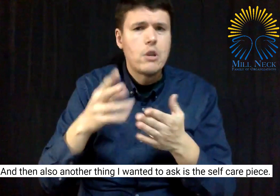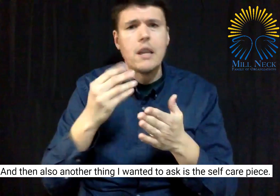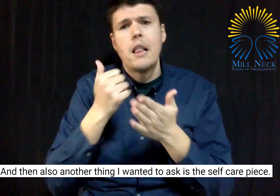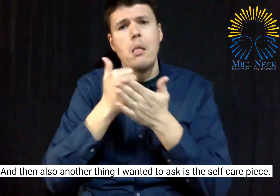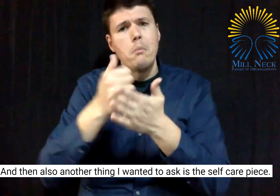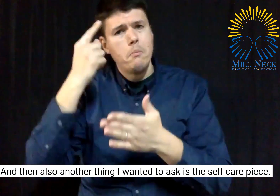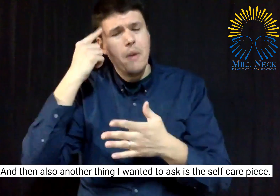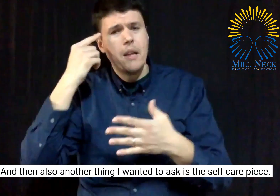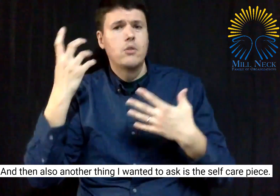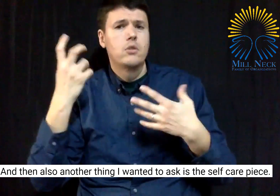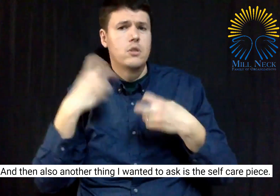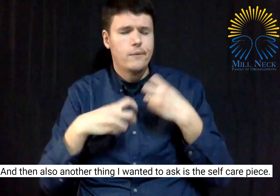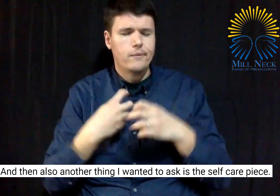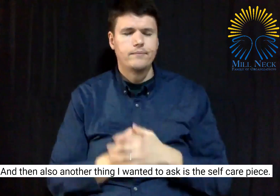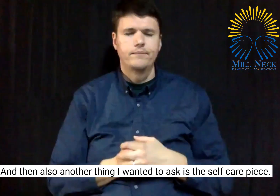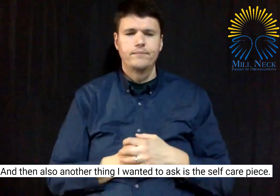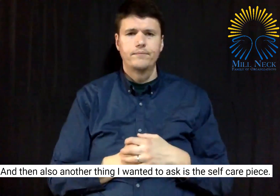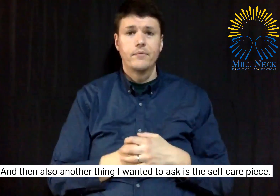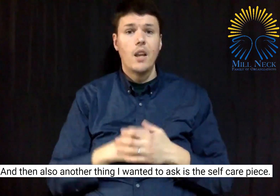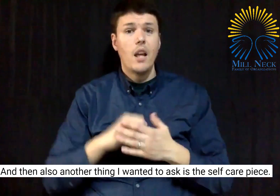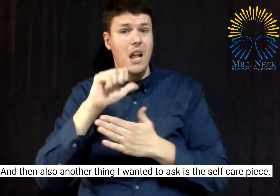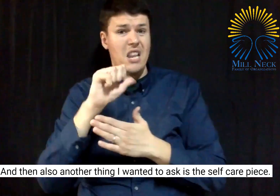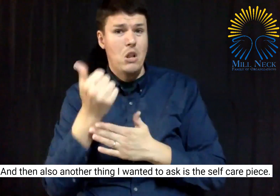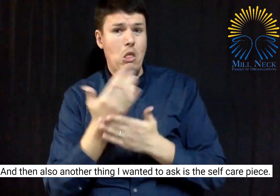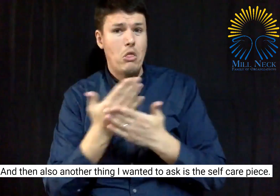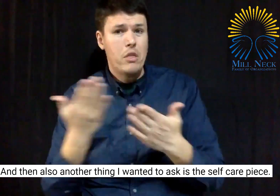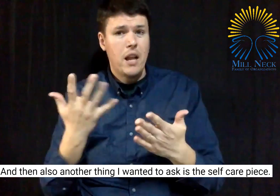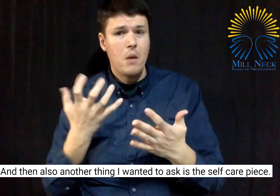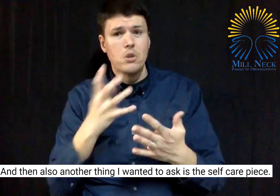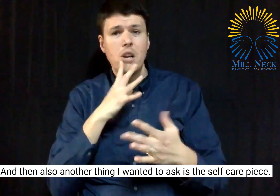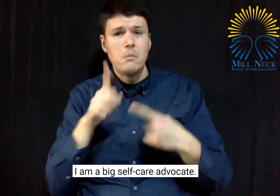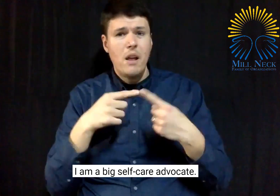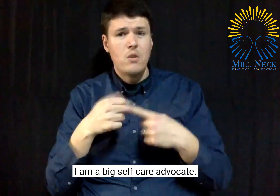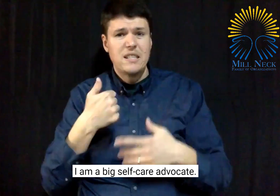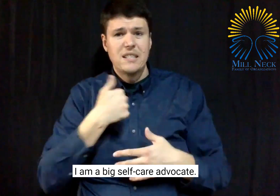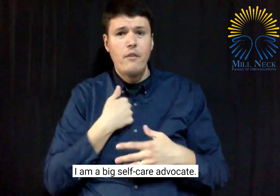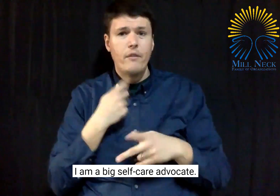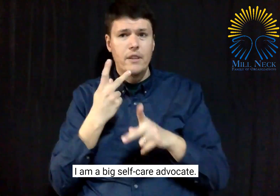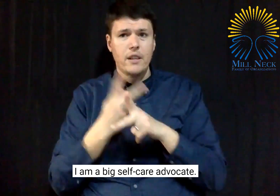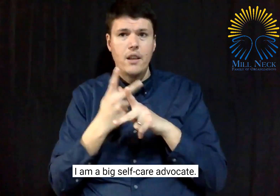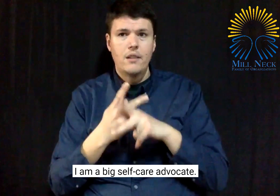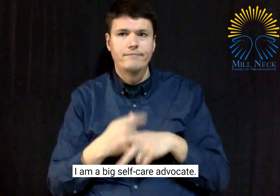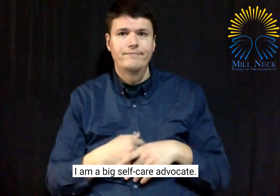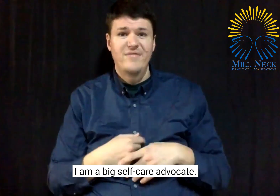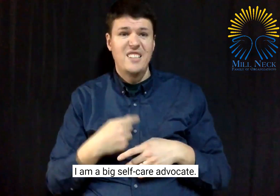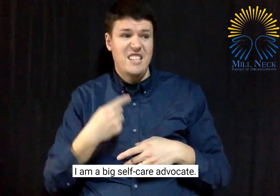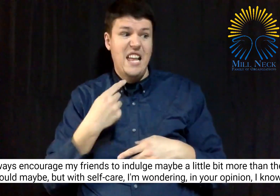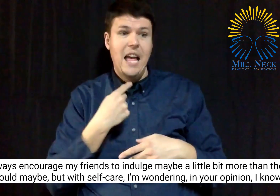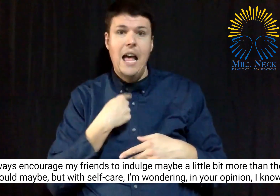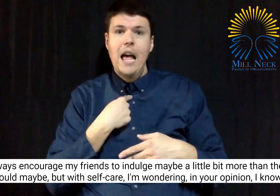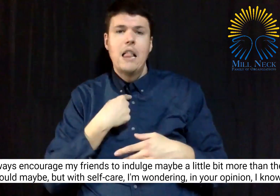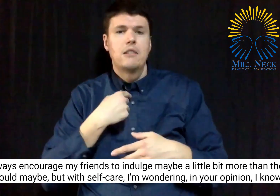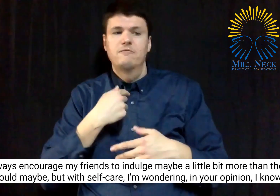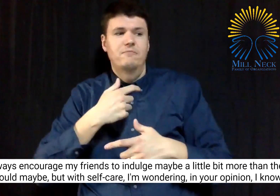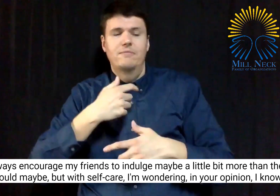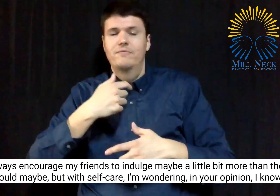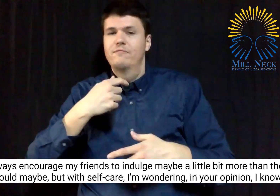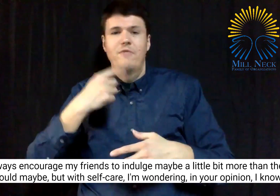then also another thing I wanted to ask is the self-care piece. I am a big self-care advocate. I always encourage my friends